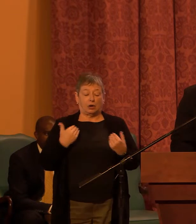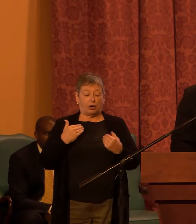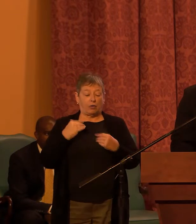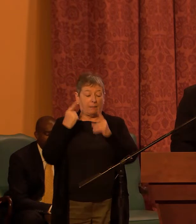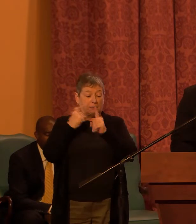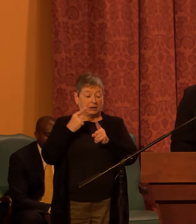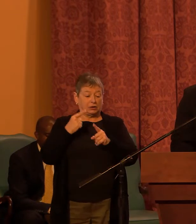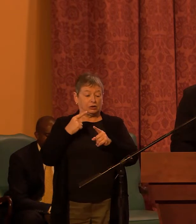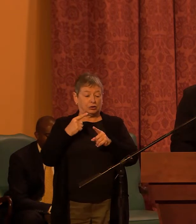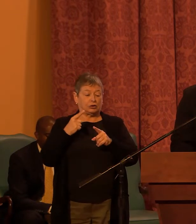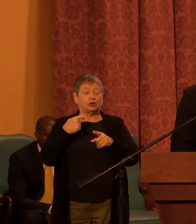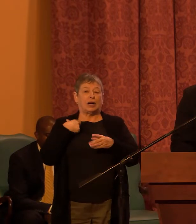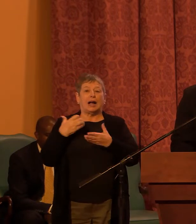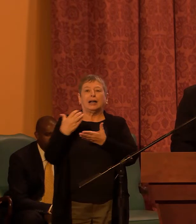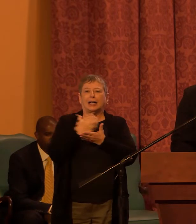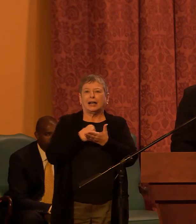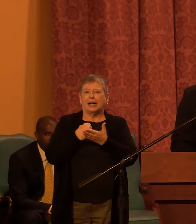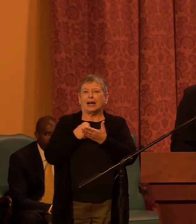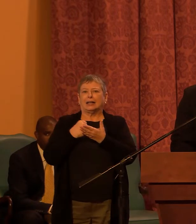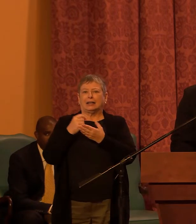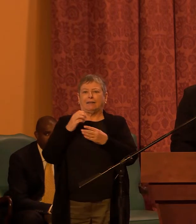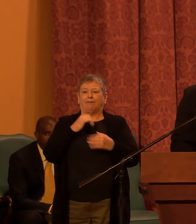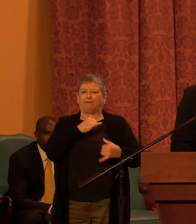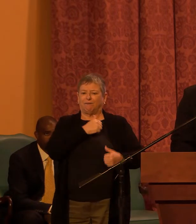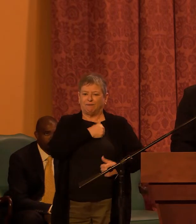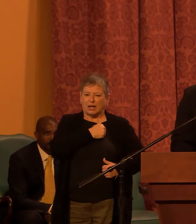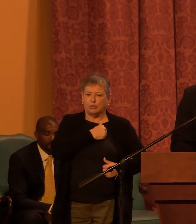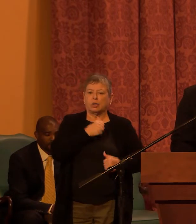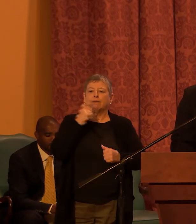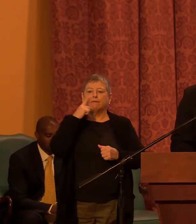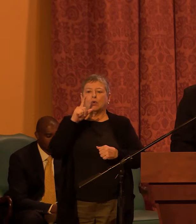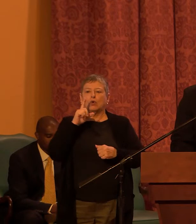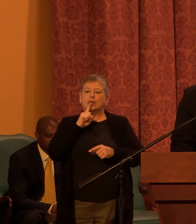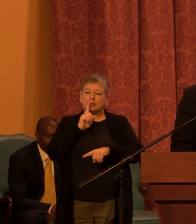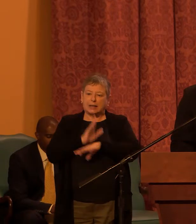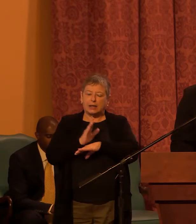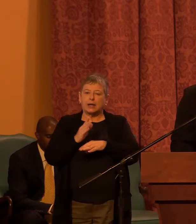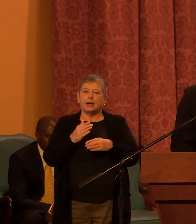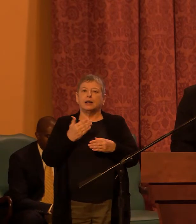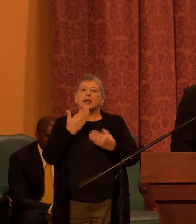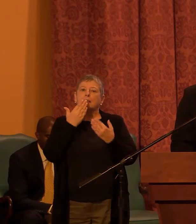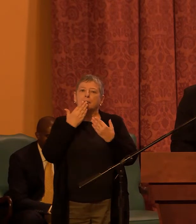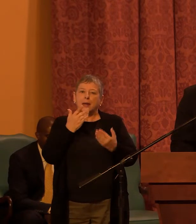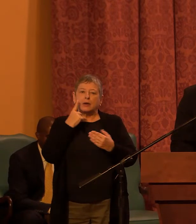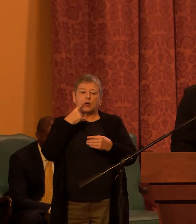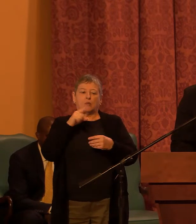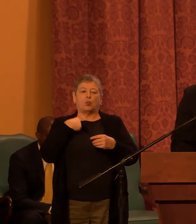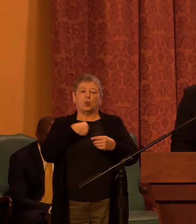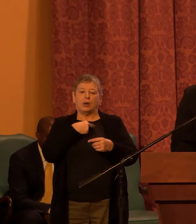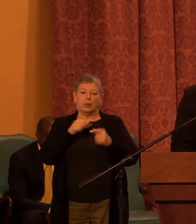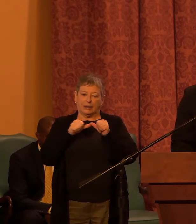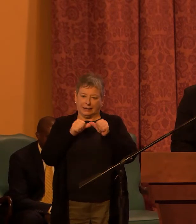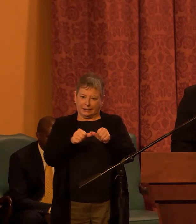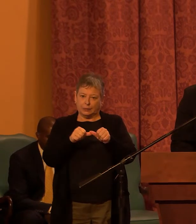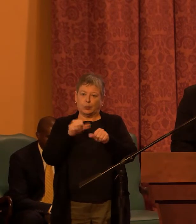that requires collective effort and dedication. Thank you all for having me here today. Let us continue to work together, dedicating our time to make a